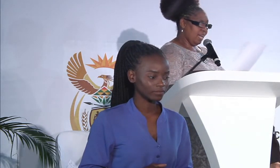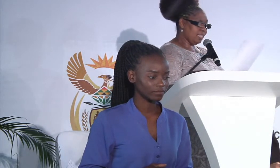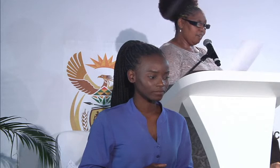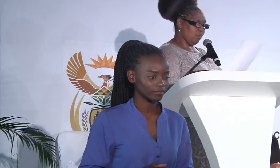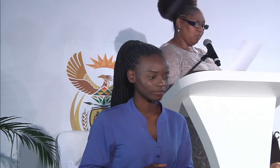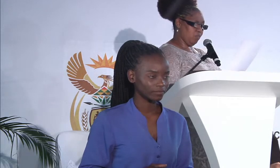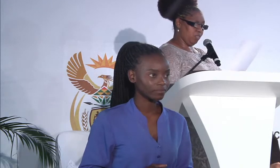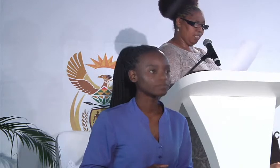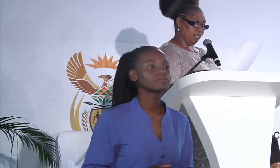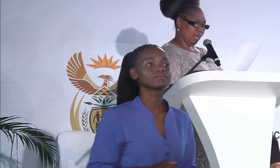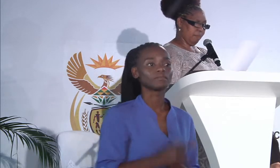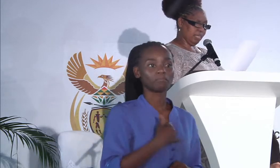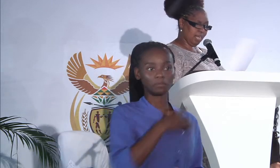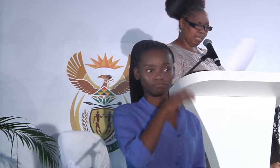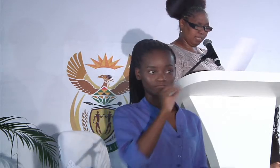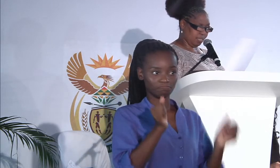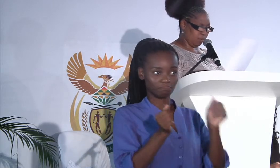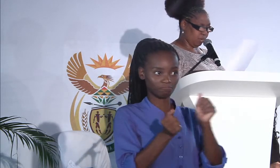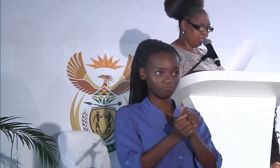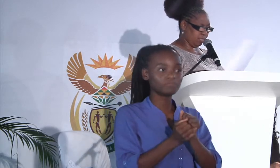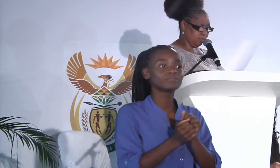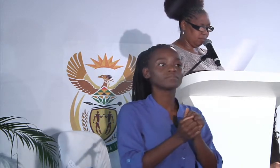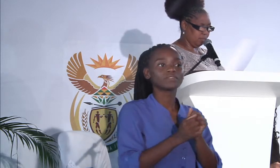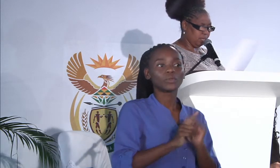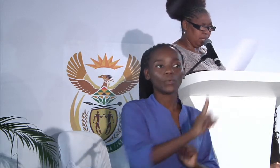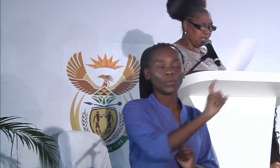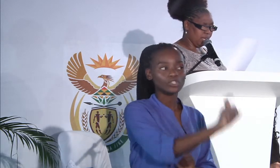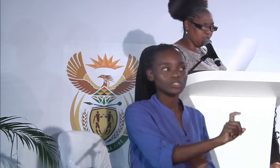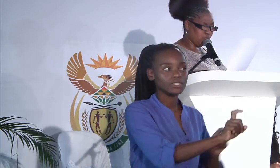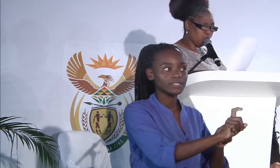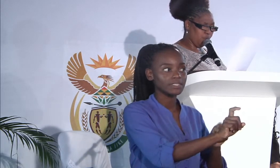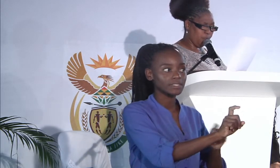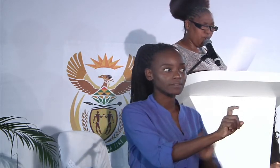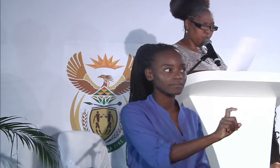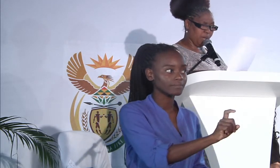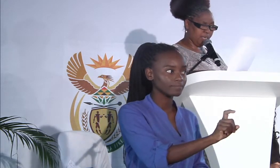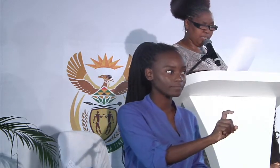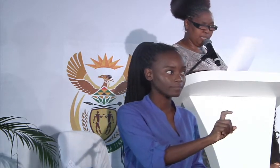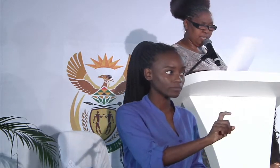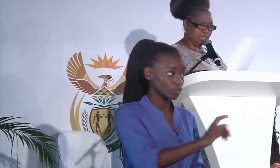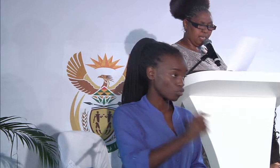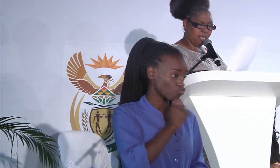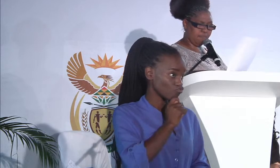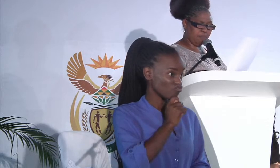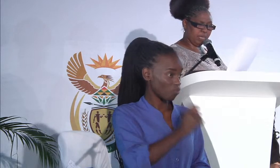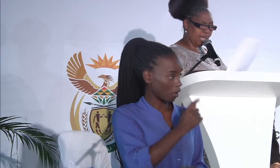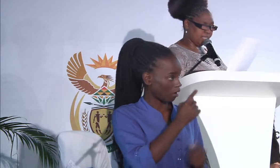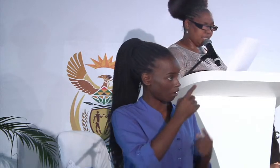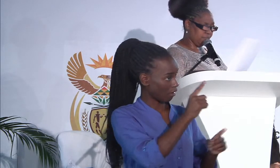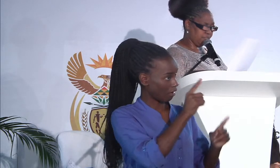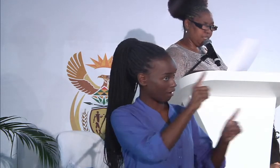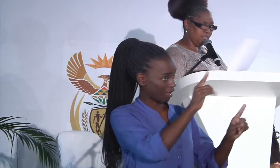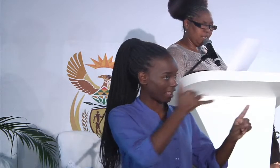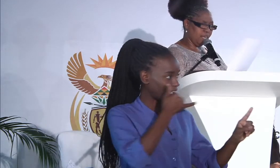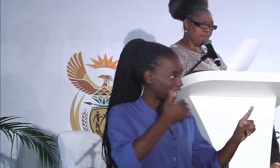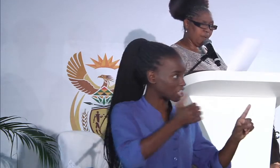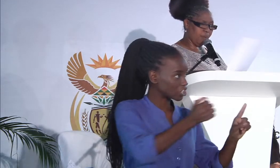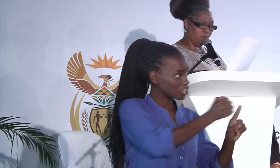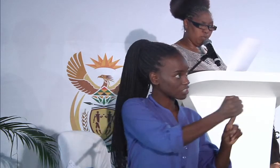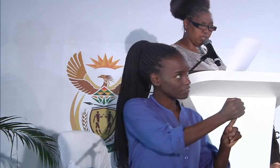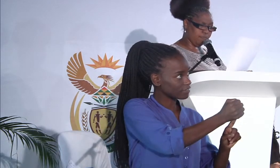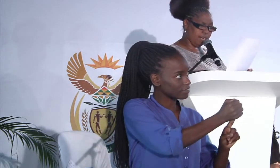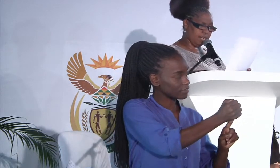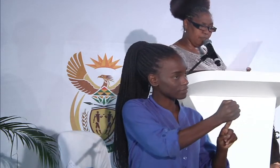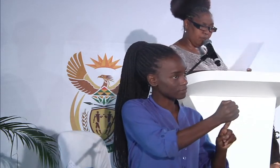As I conclude, I must ask the question, can true prosperity ever be achieved if our